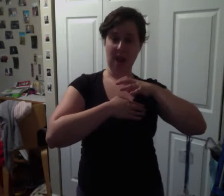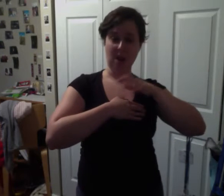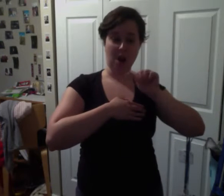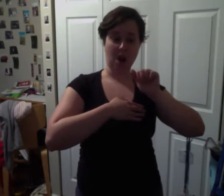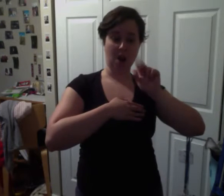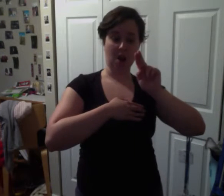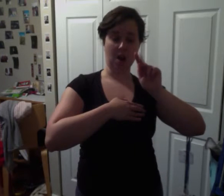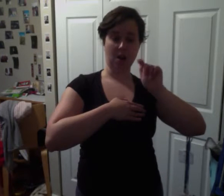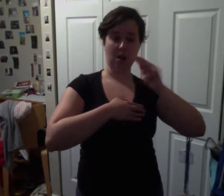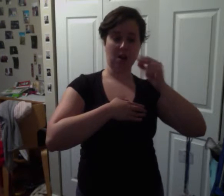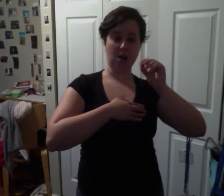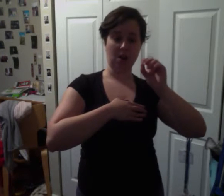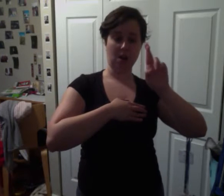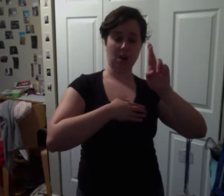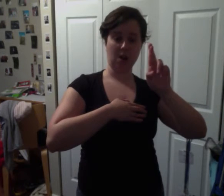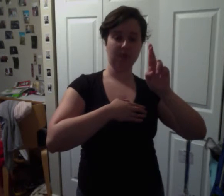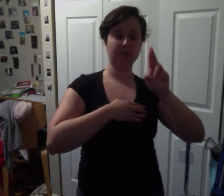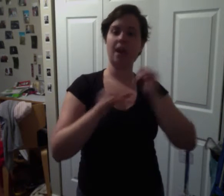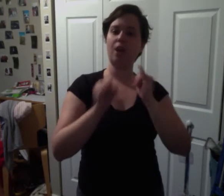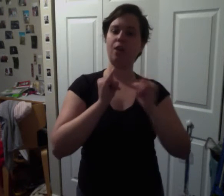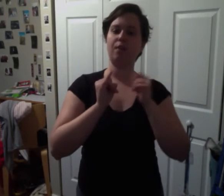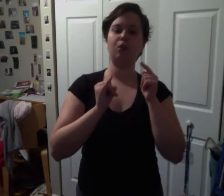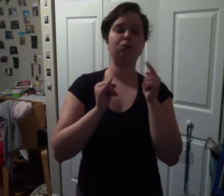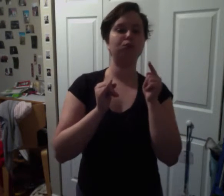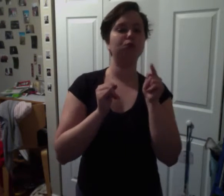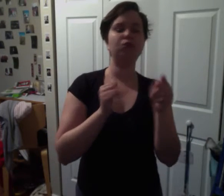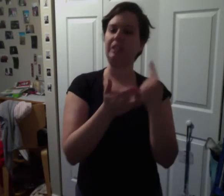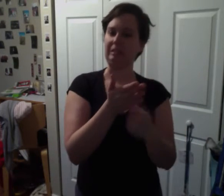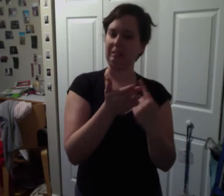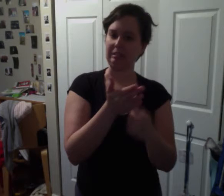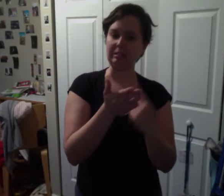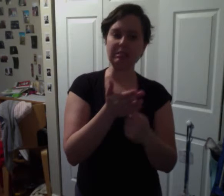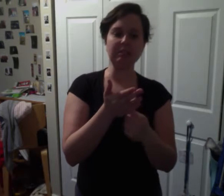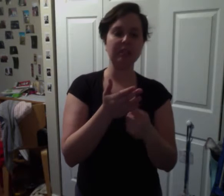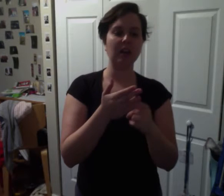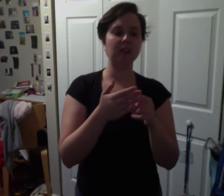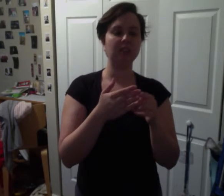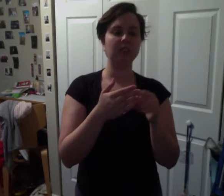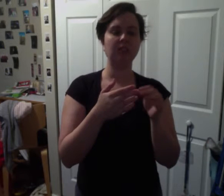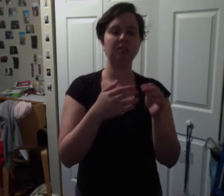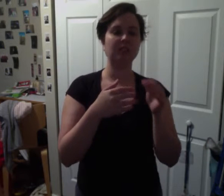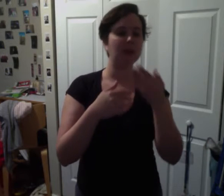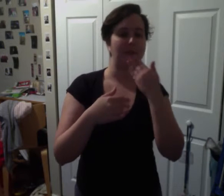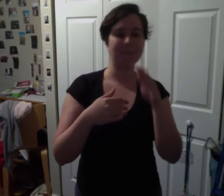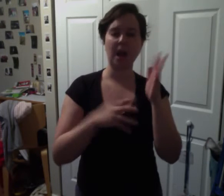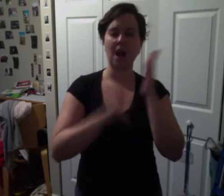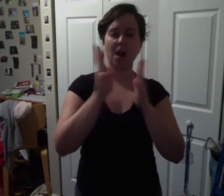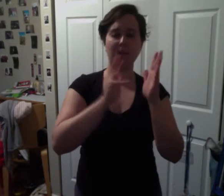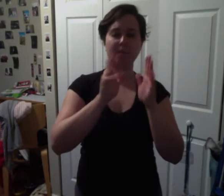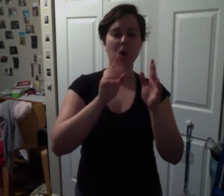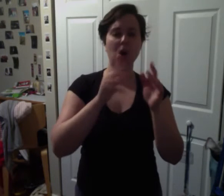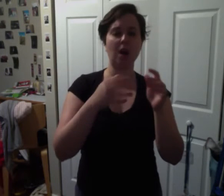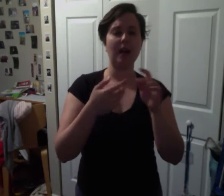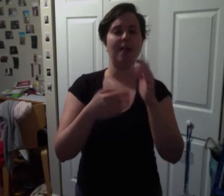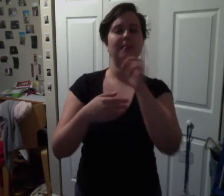life, transitioning into the woman she was always meant to be. This is Alexis and her daughter Leslie. One